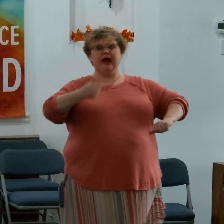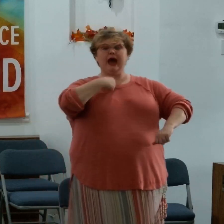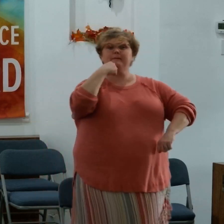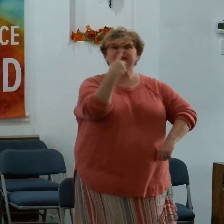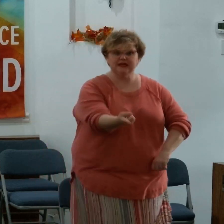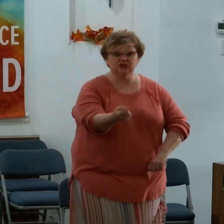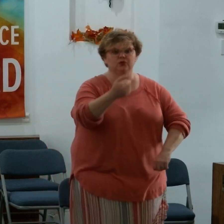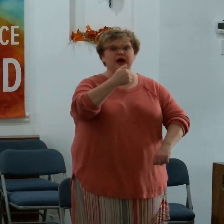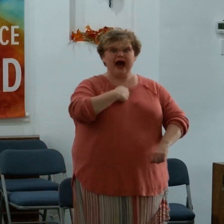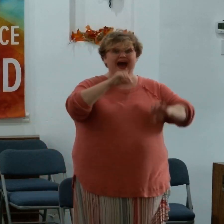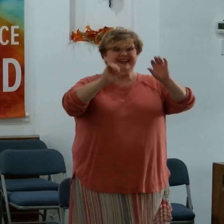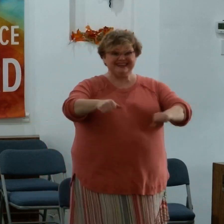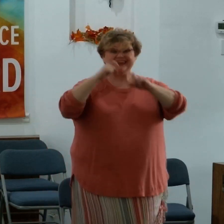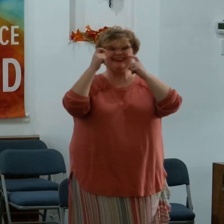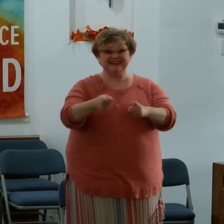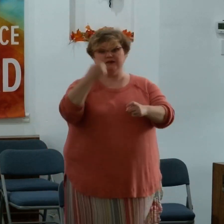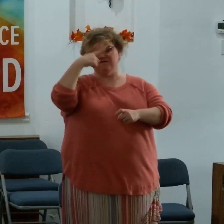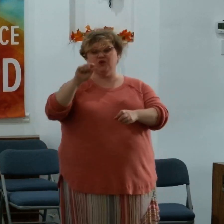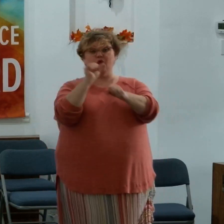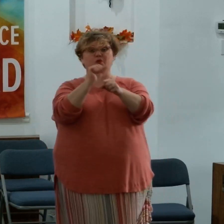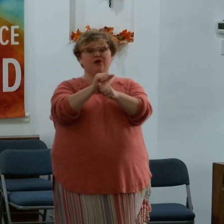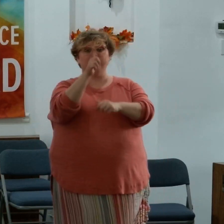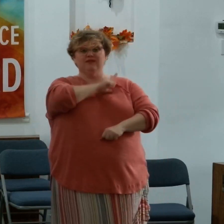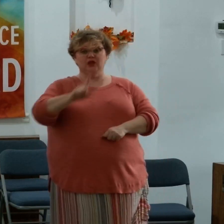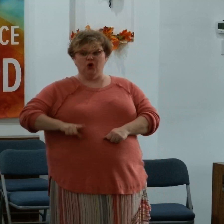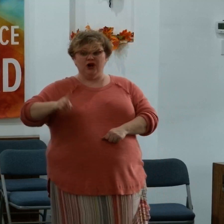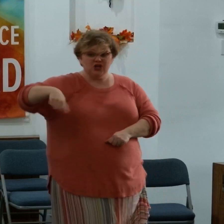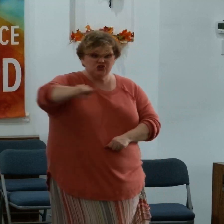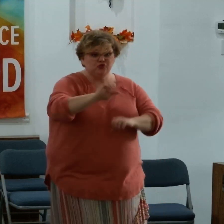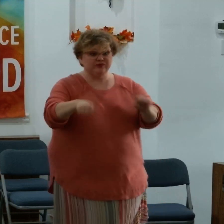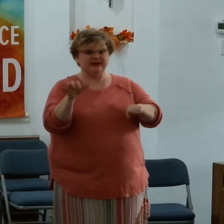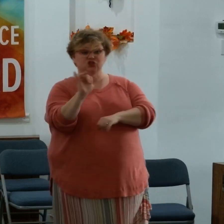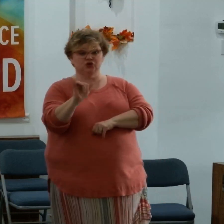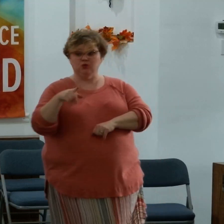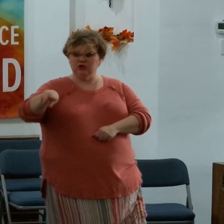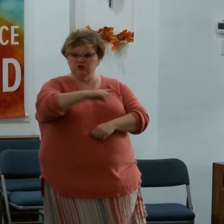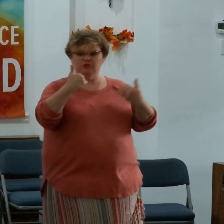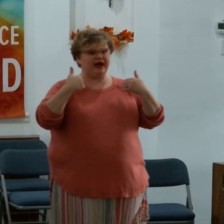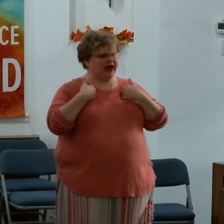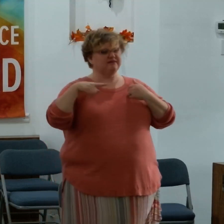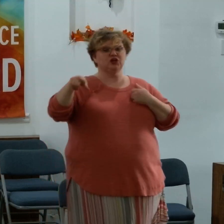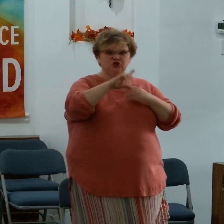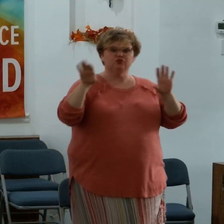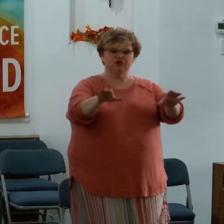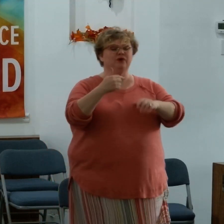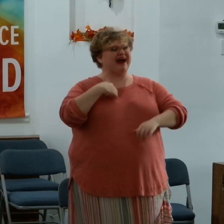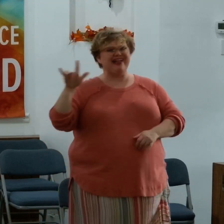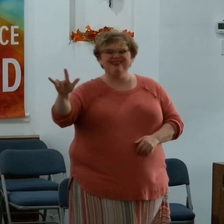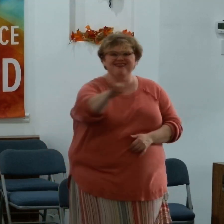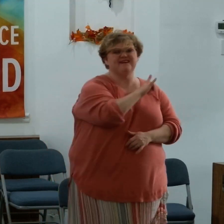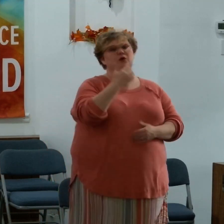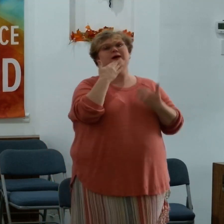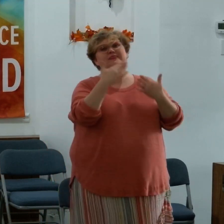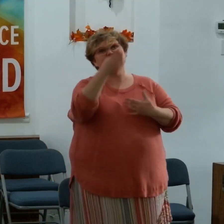you, I get to give to the work of the Lord. And so do you. And you have and you do. And I love you and I'm thankful to God that you do.